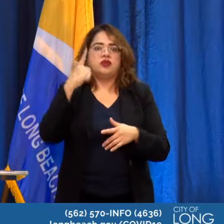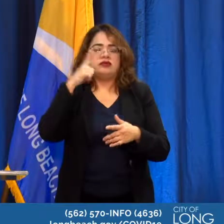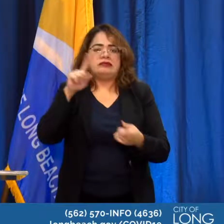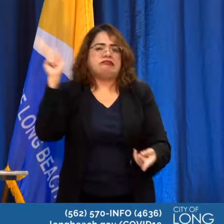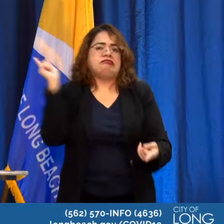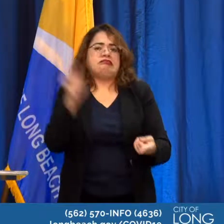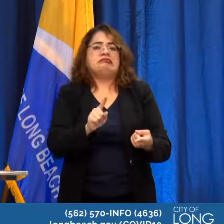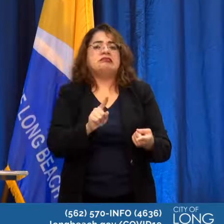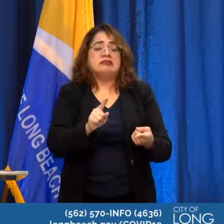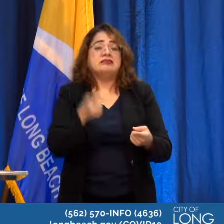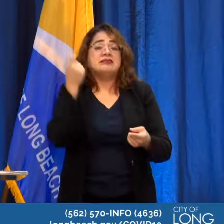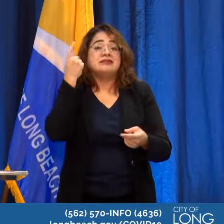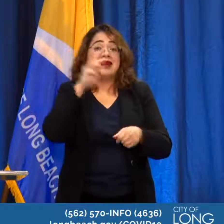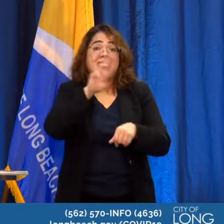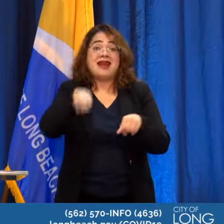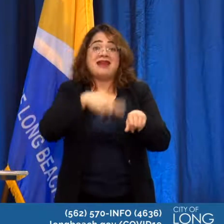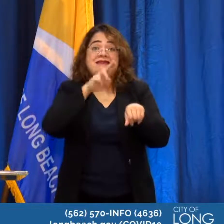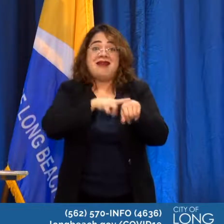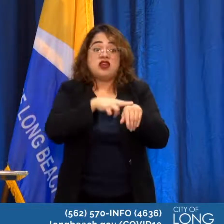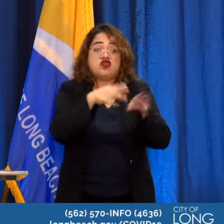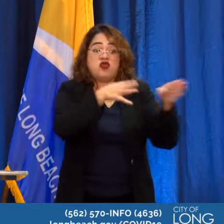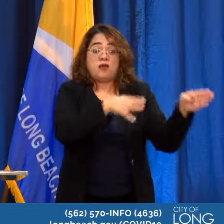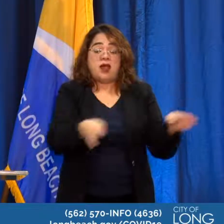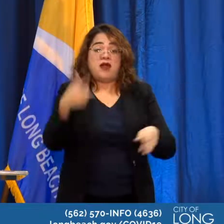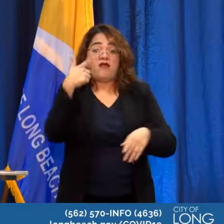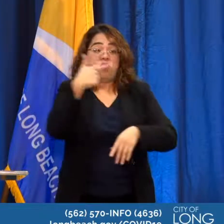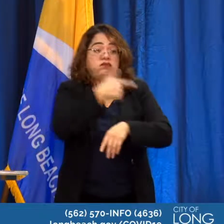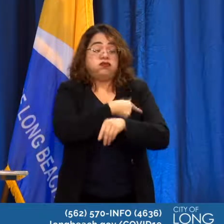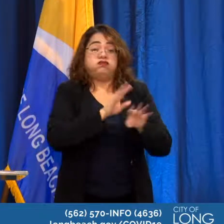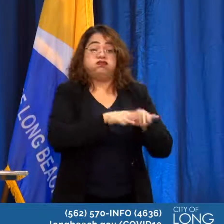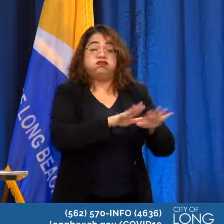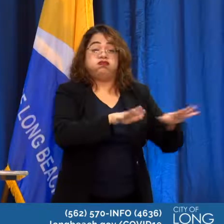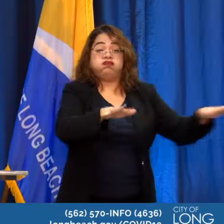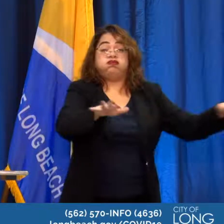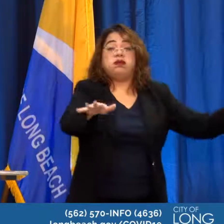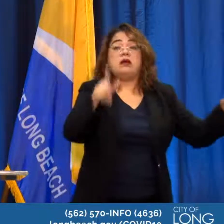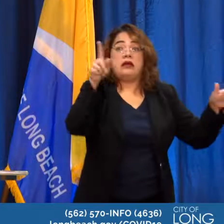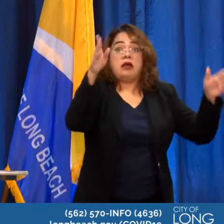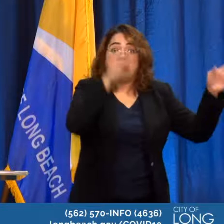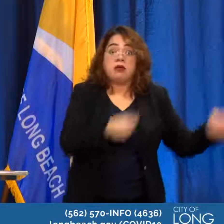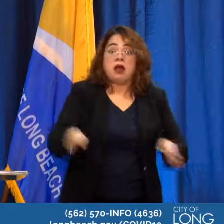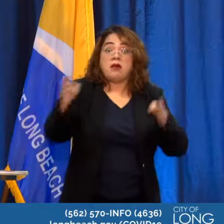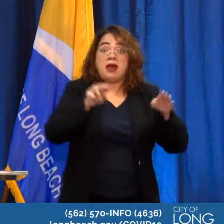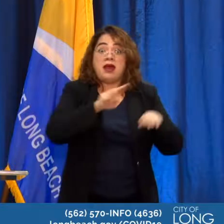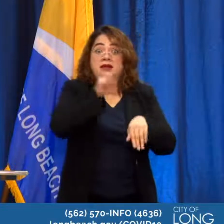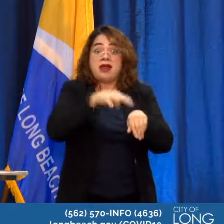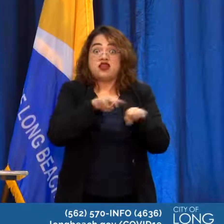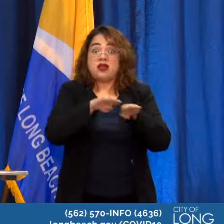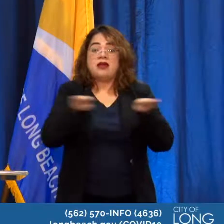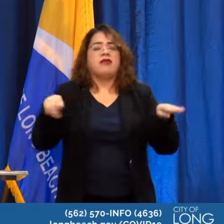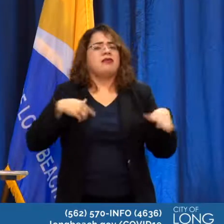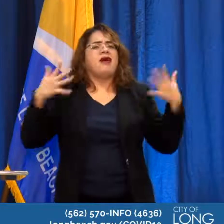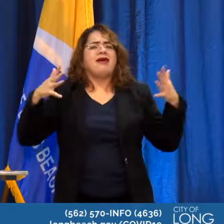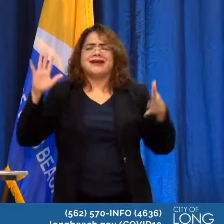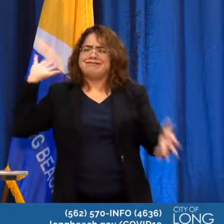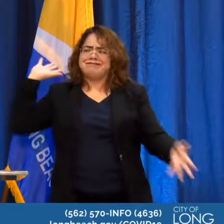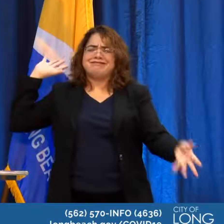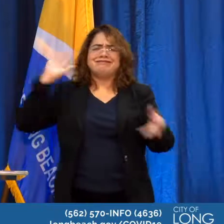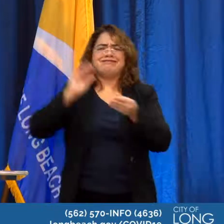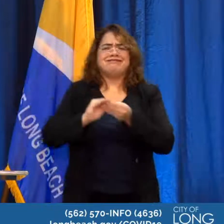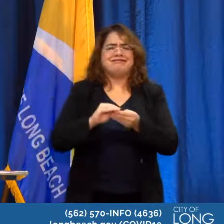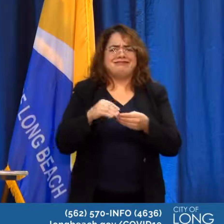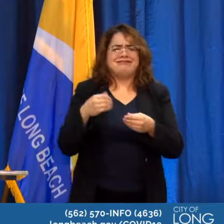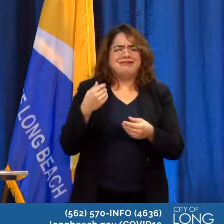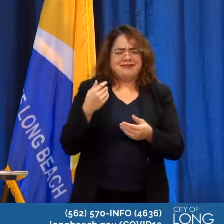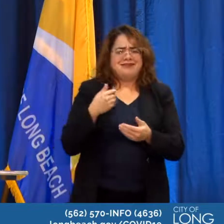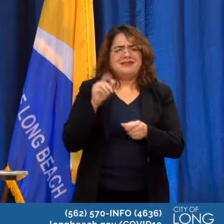plan for dispensing the vaccinations is currently being fleshed out, we've been planning locally for months. In fact, our public health emergency management team is coordinating with